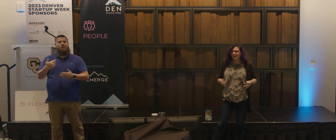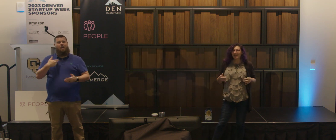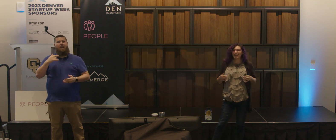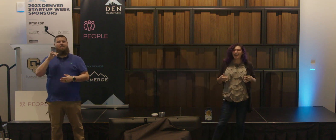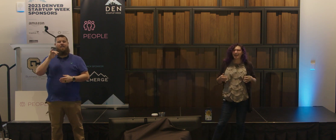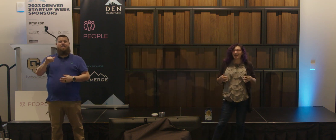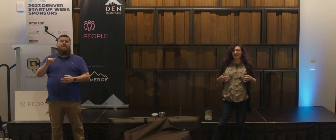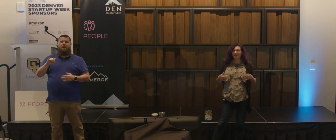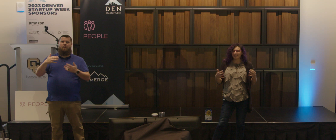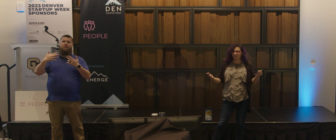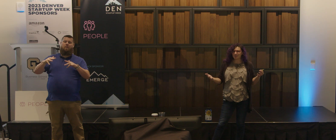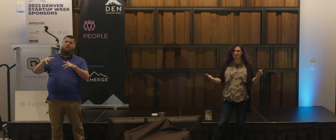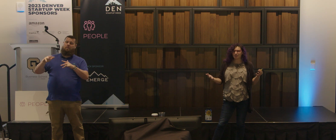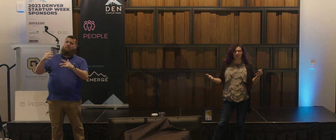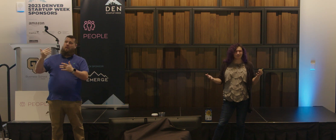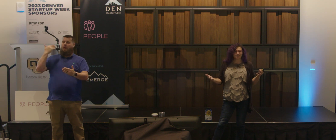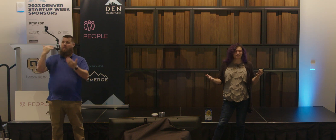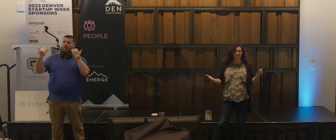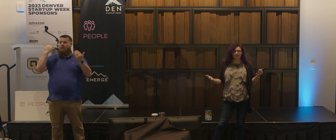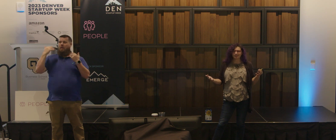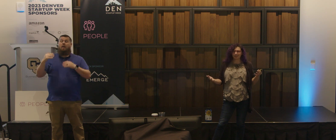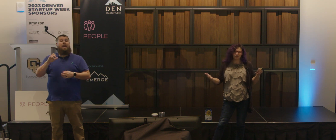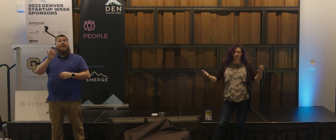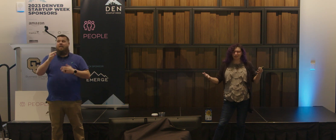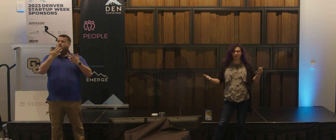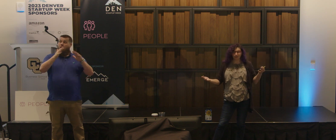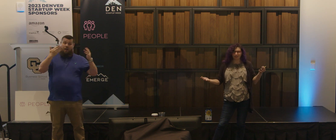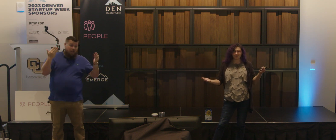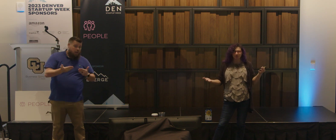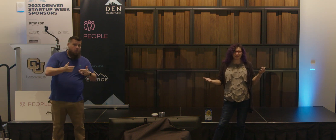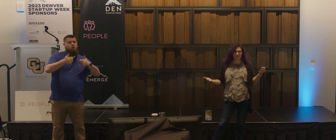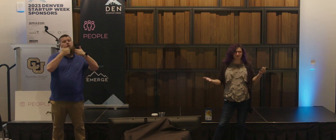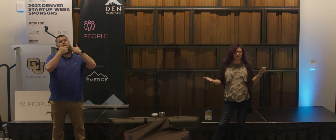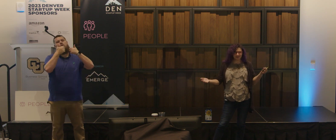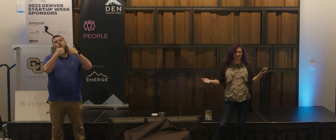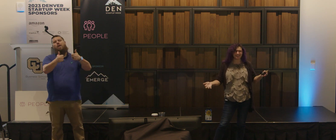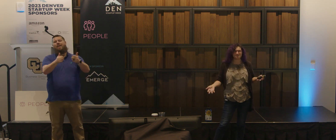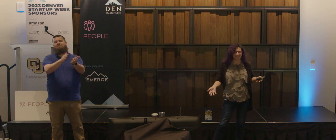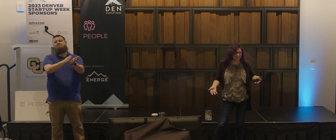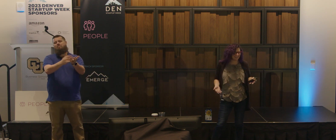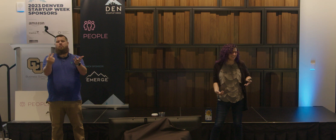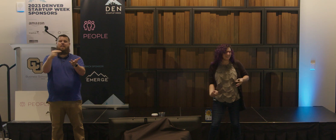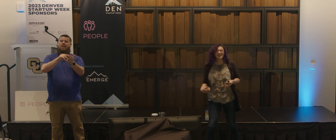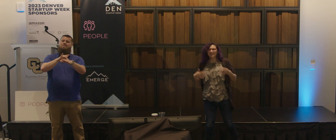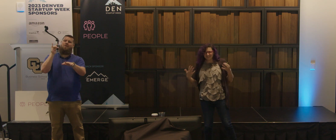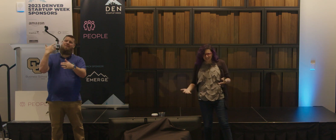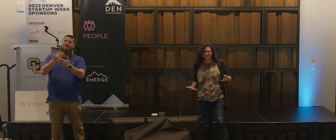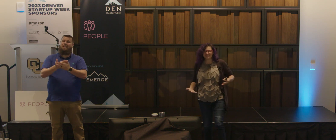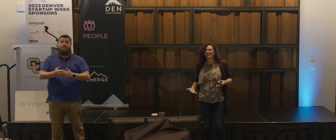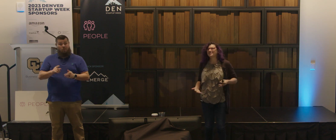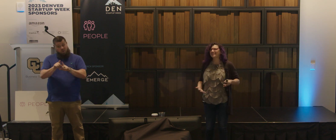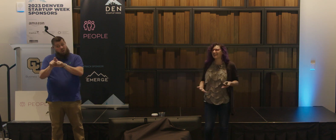stride. And if this is your second session of the day, then great. Good on you for getting out of bed early and making it in, which